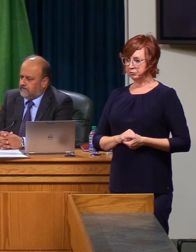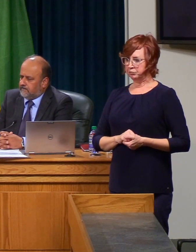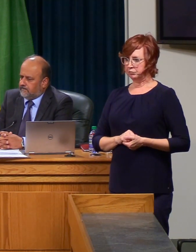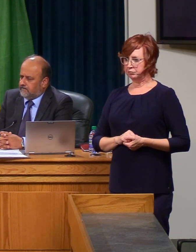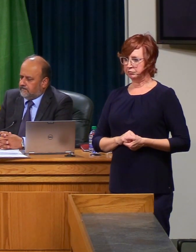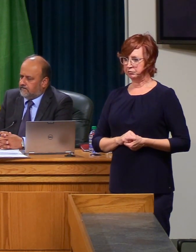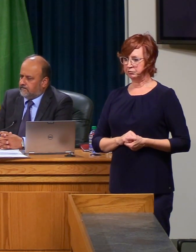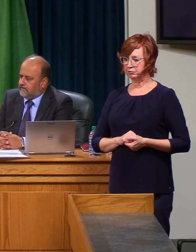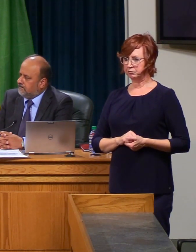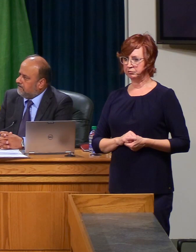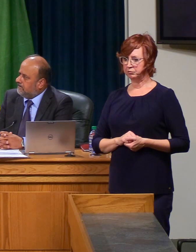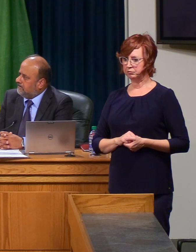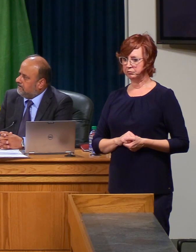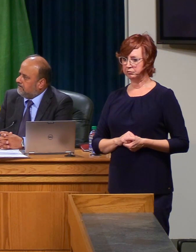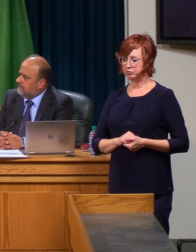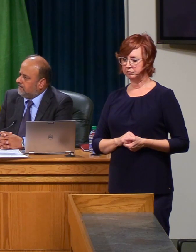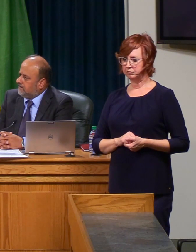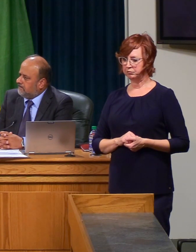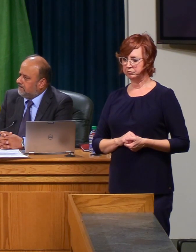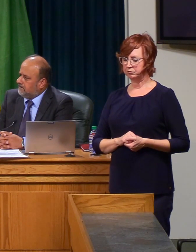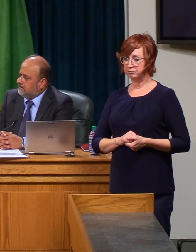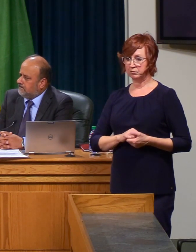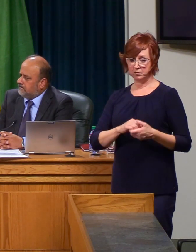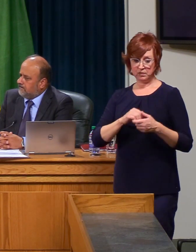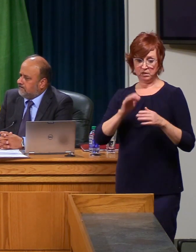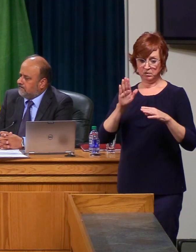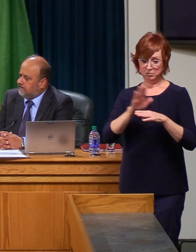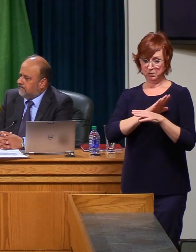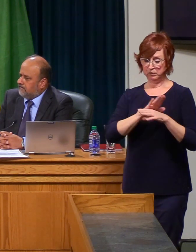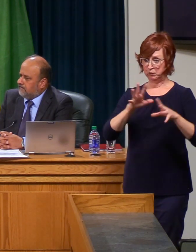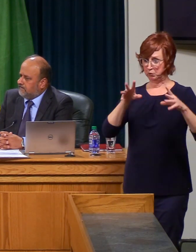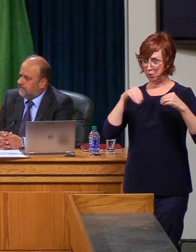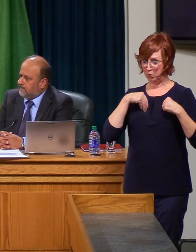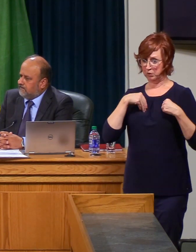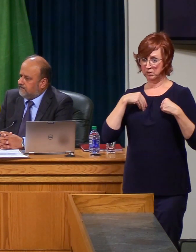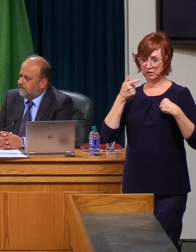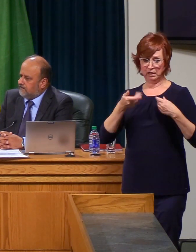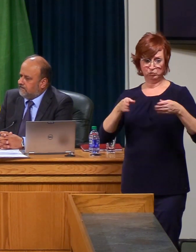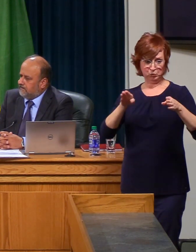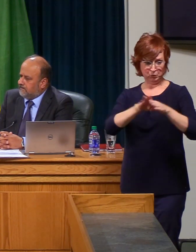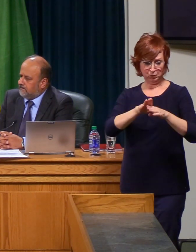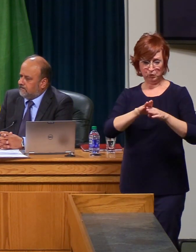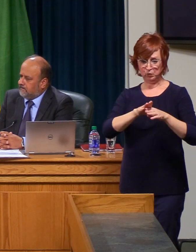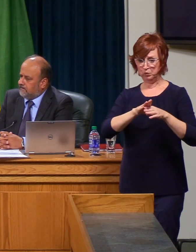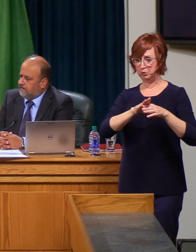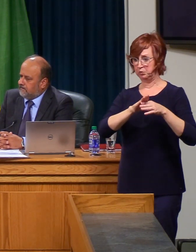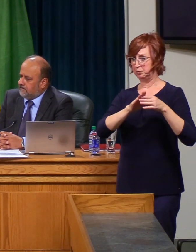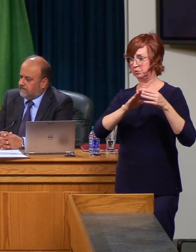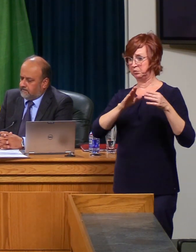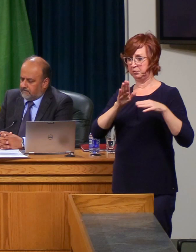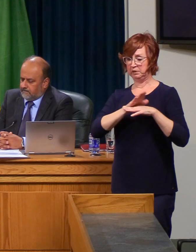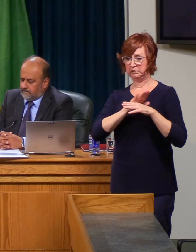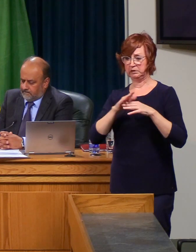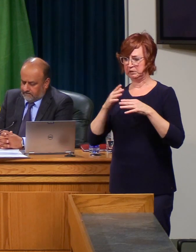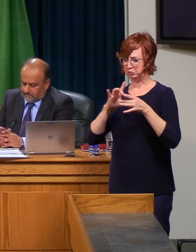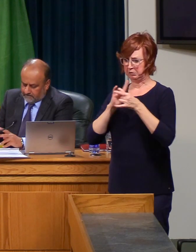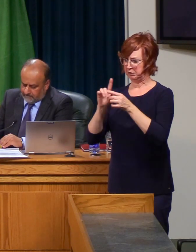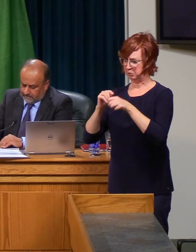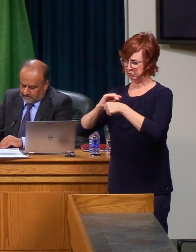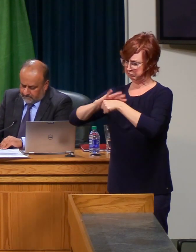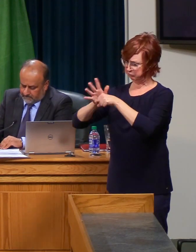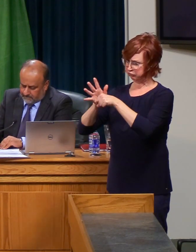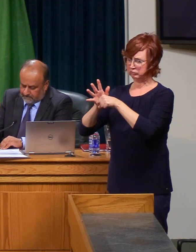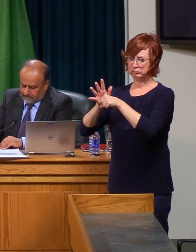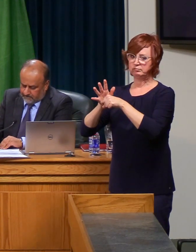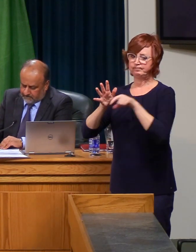had to shut down their business or have lost their job due to COVID-19. There are some opportunities through this. There are some opportunities